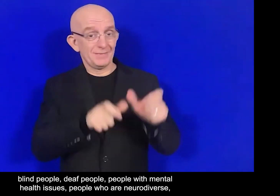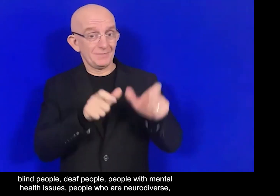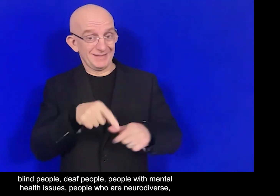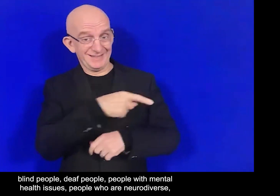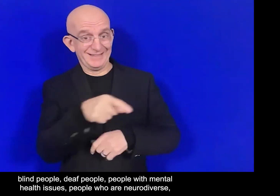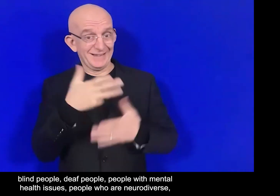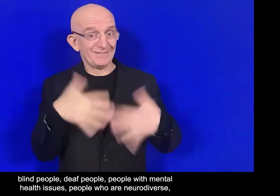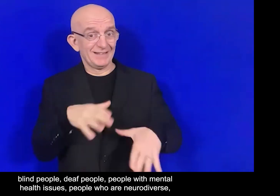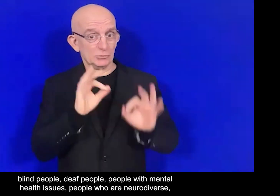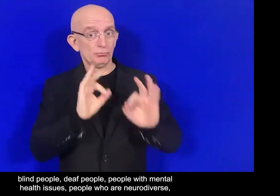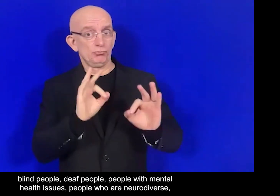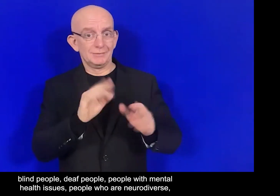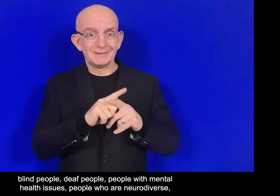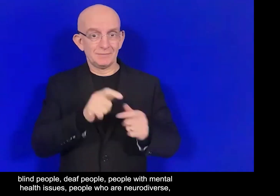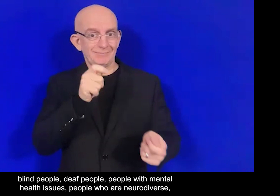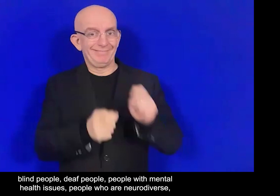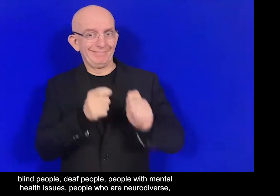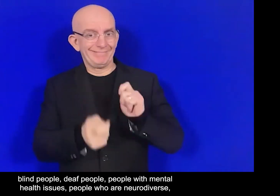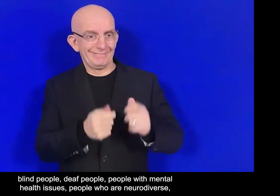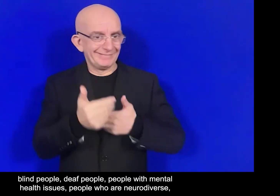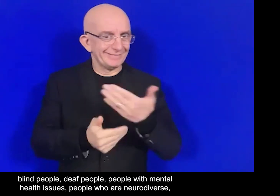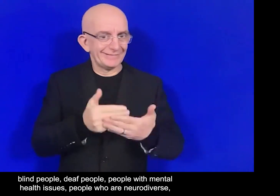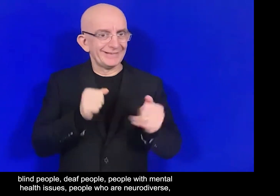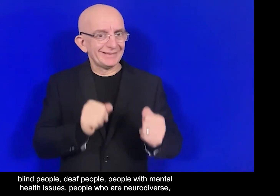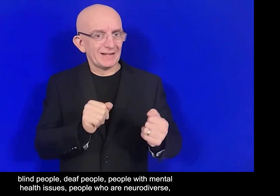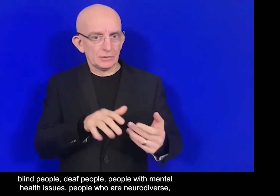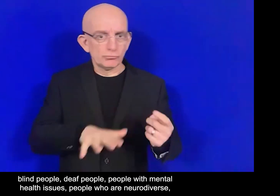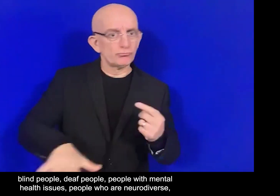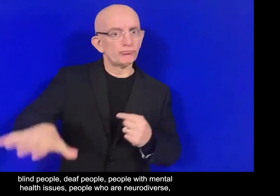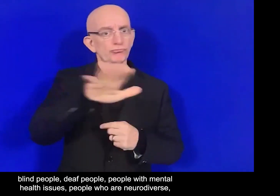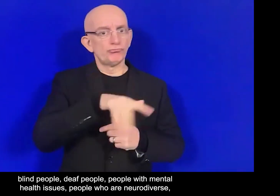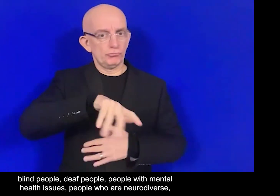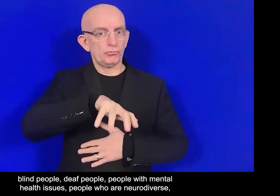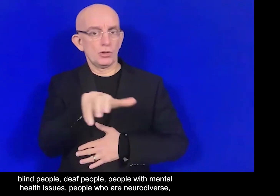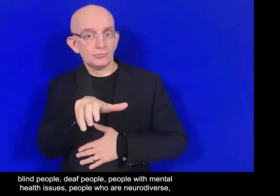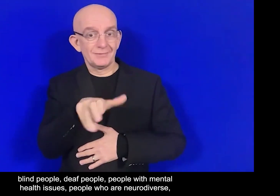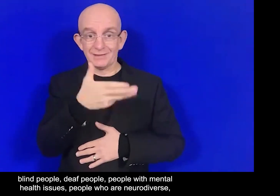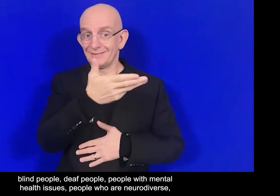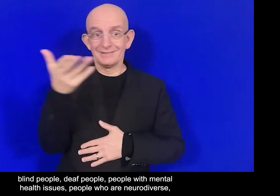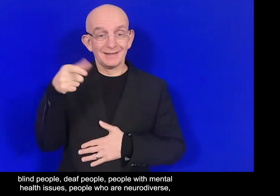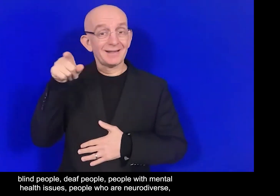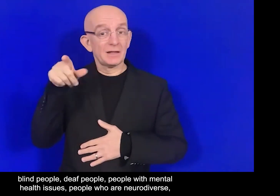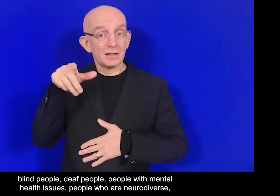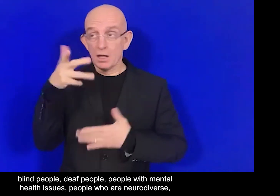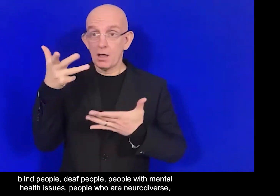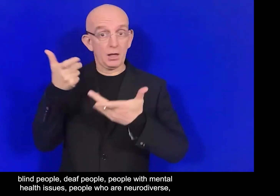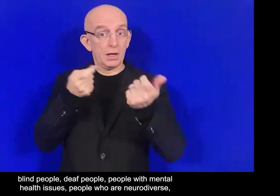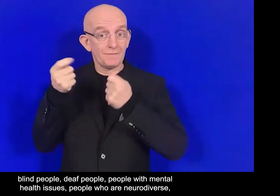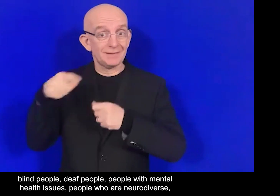Blind people, deaf people, people with mental health issues, people who